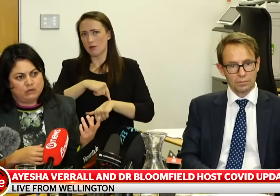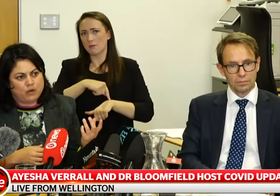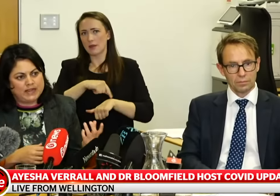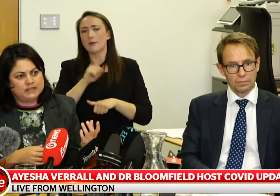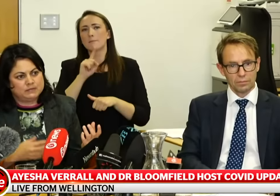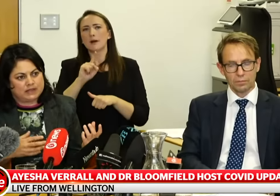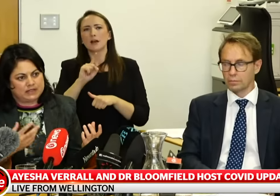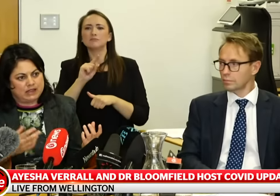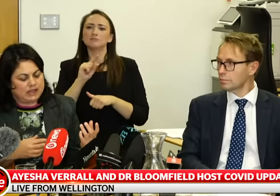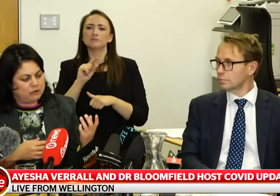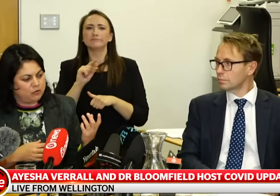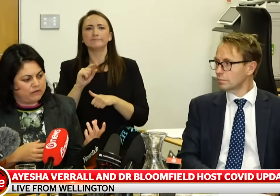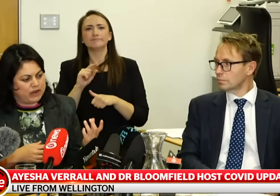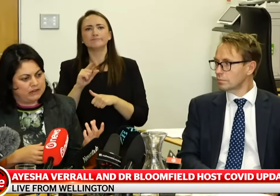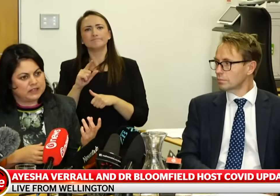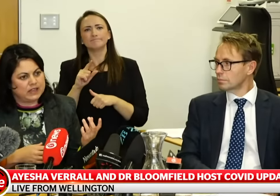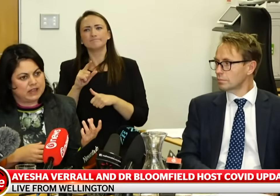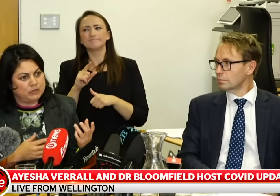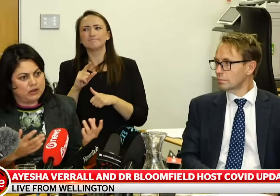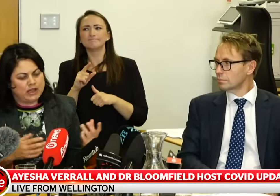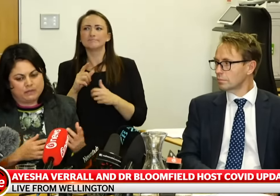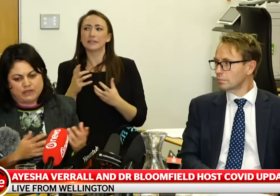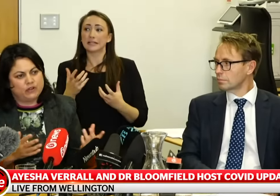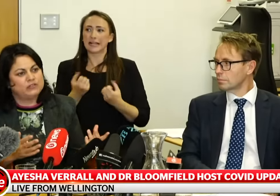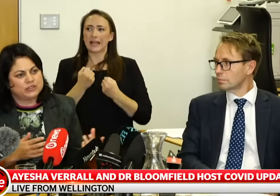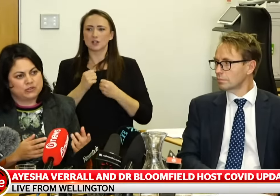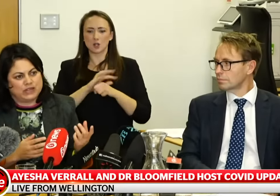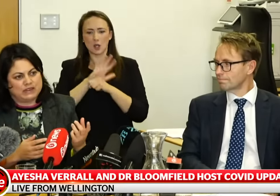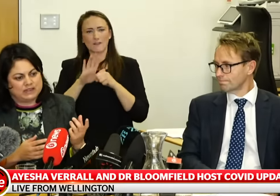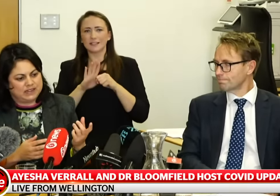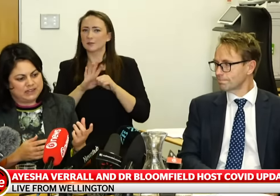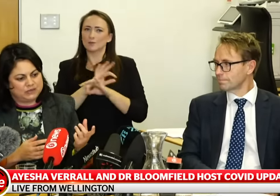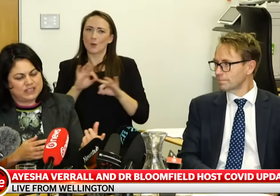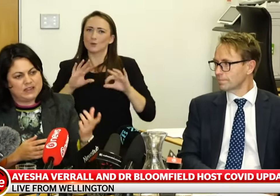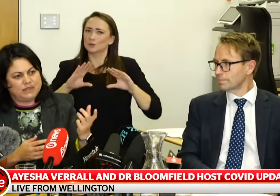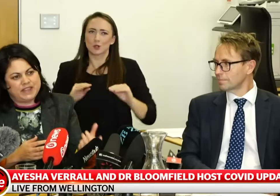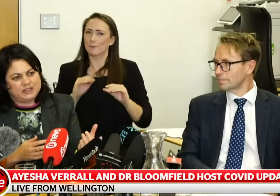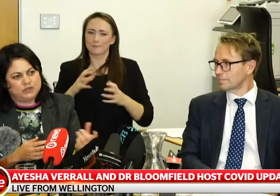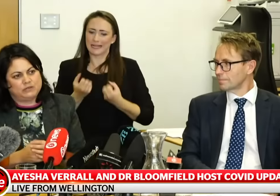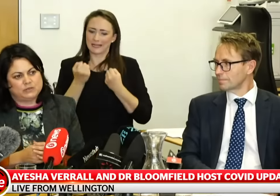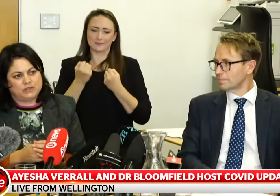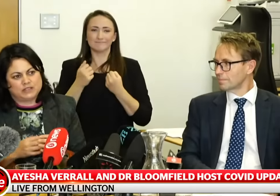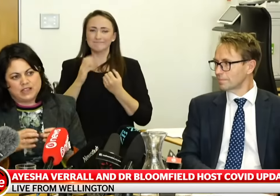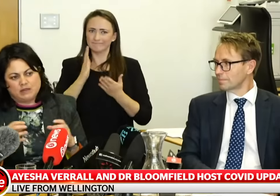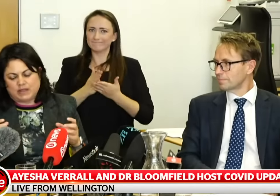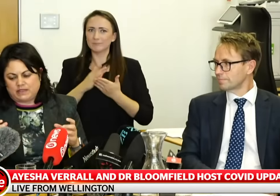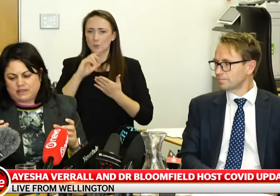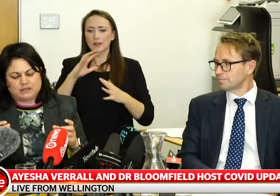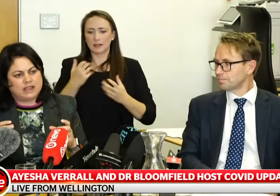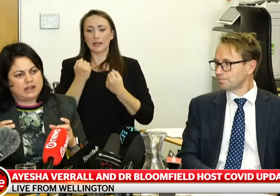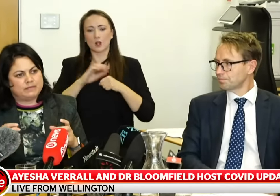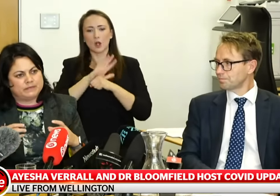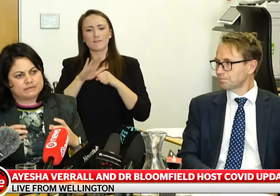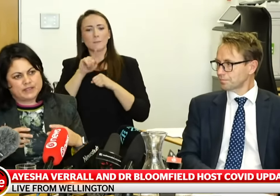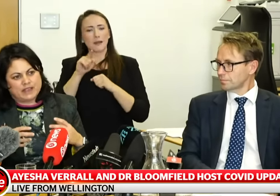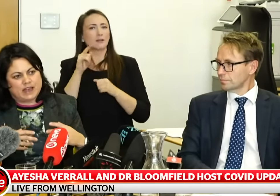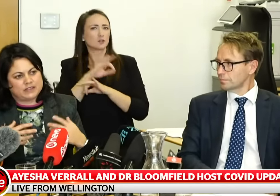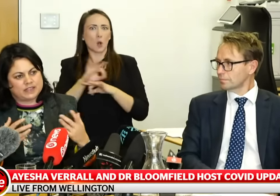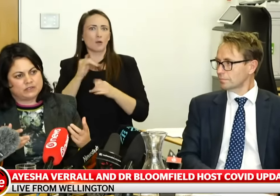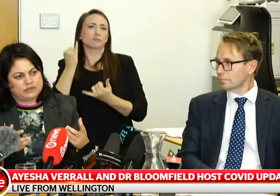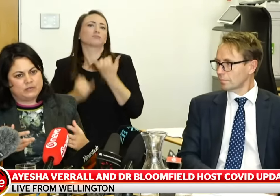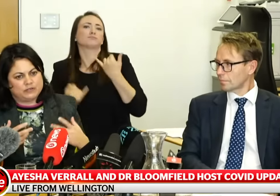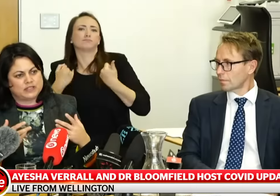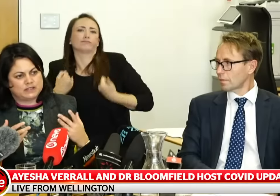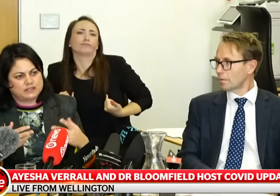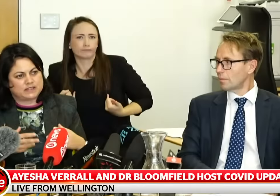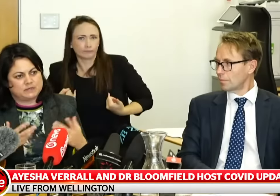response wanes, or the virus evolves to escape the antibody response, but the other